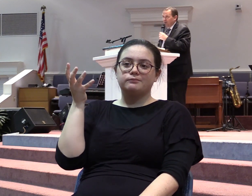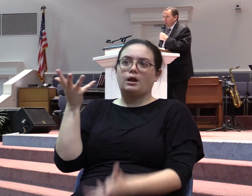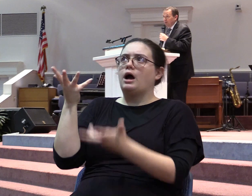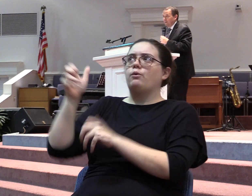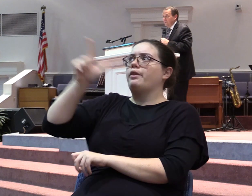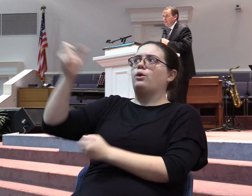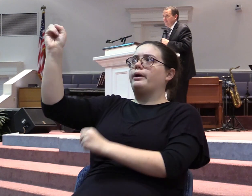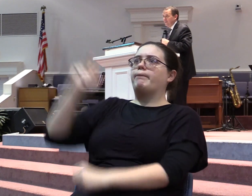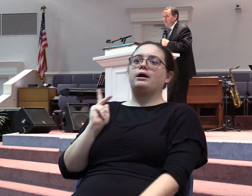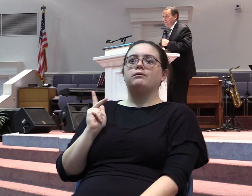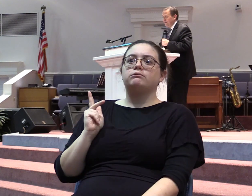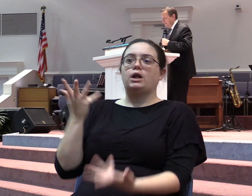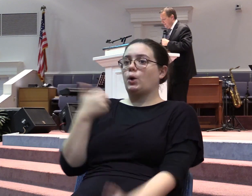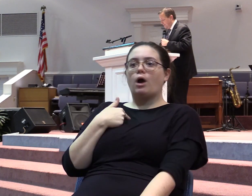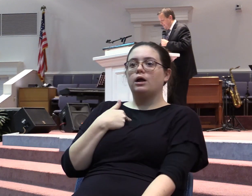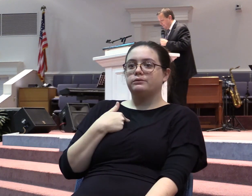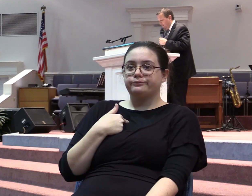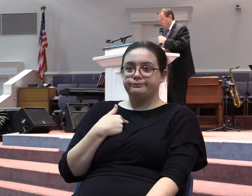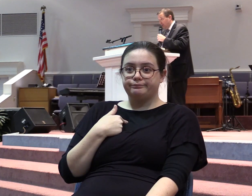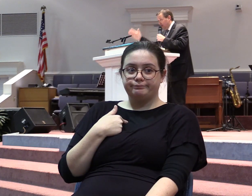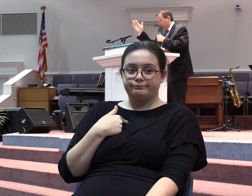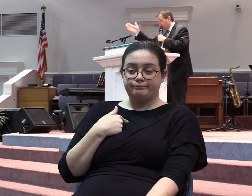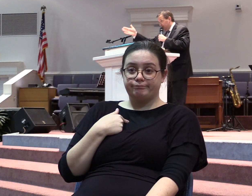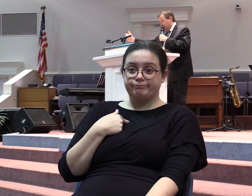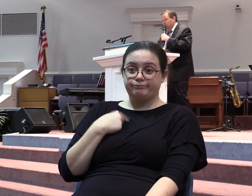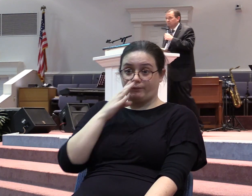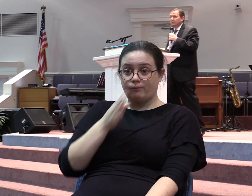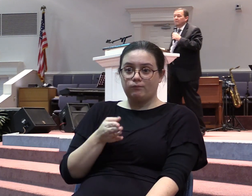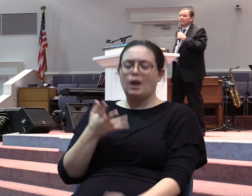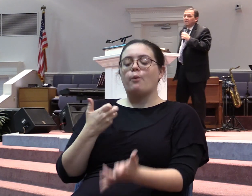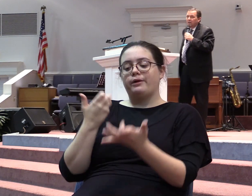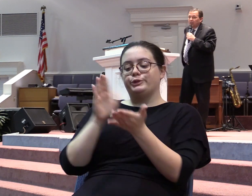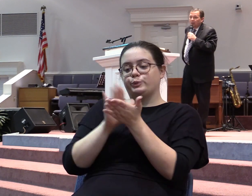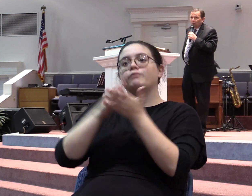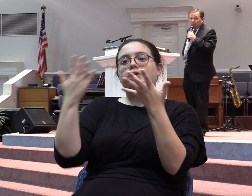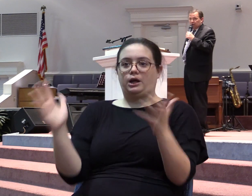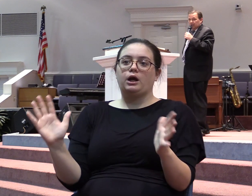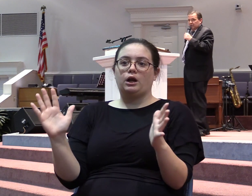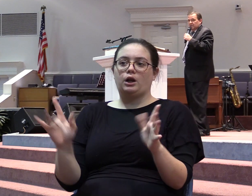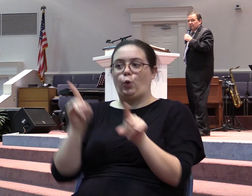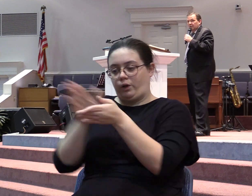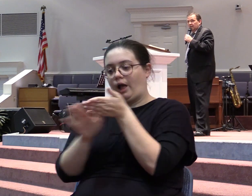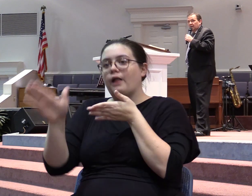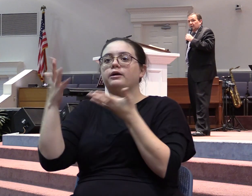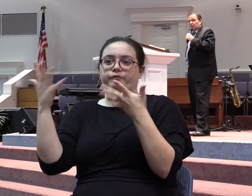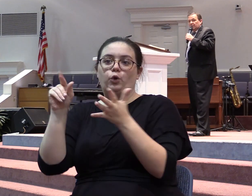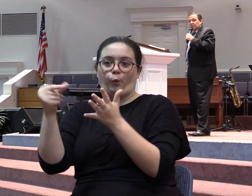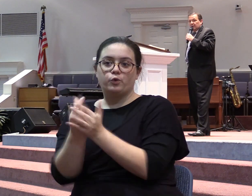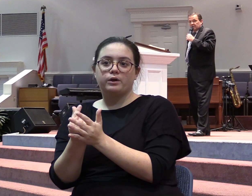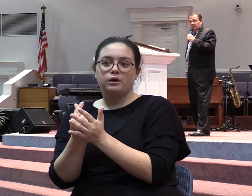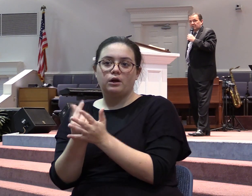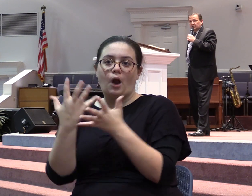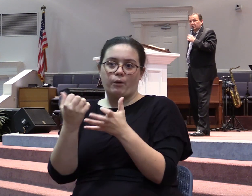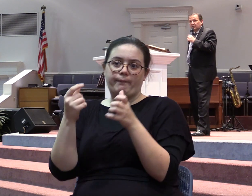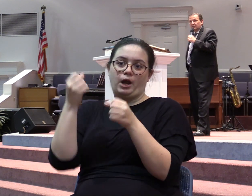want the Lord to come back. Yeah. No, I wanted to go. I wanted to finish school. I wanted to go to college. I wanted to get my